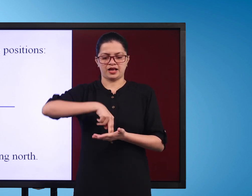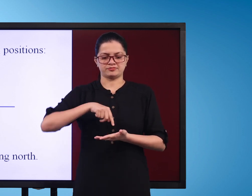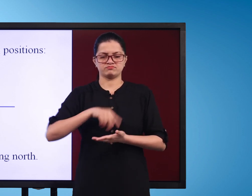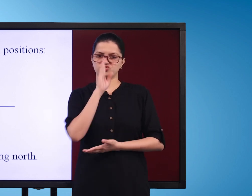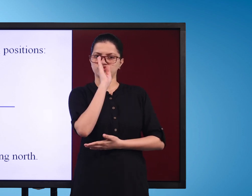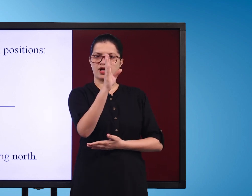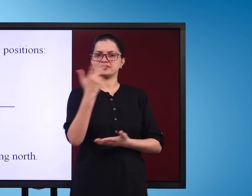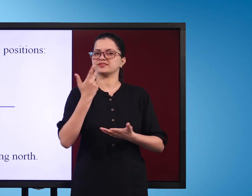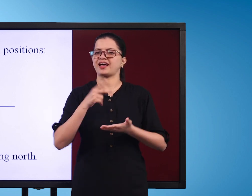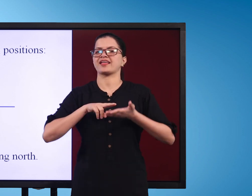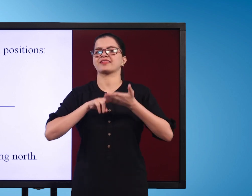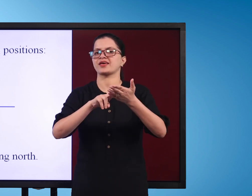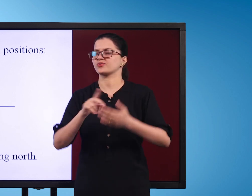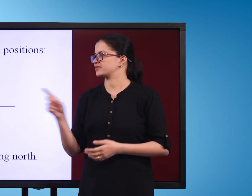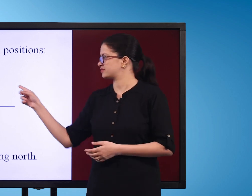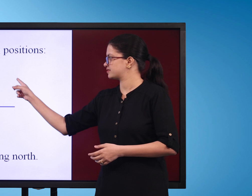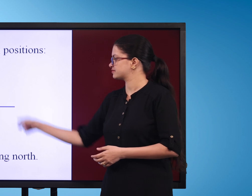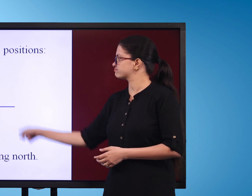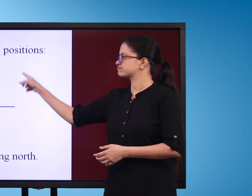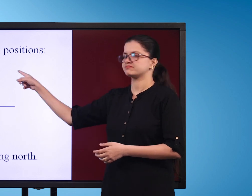You stand facing north.